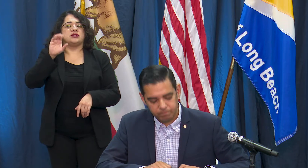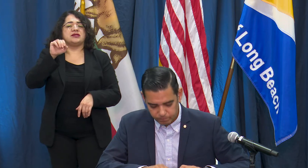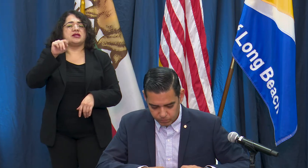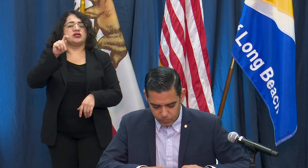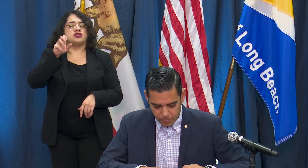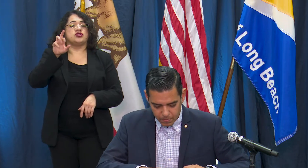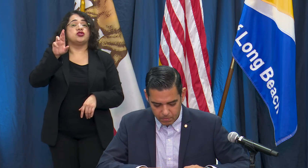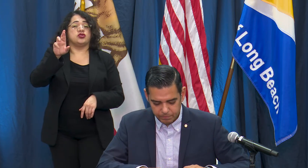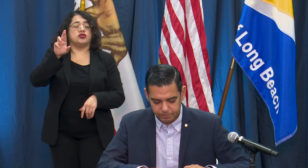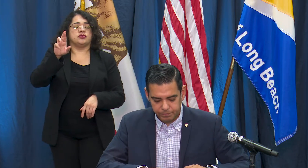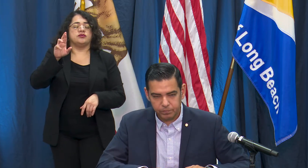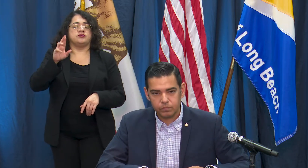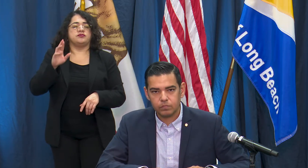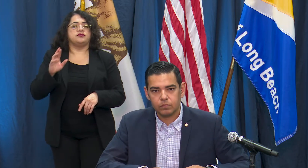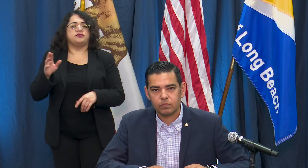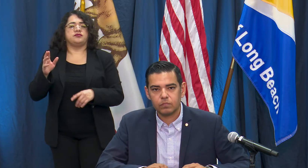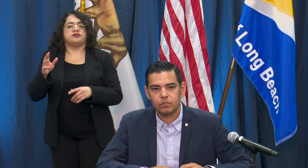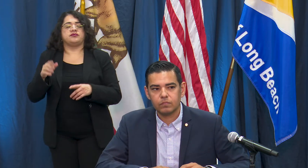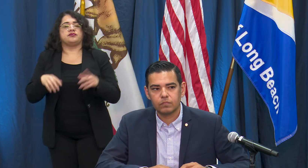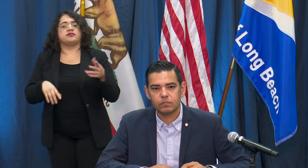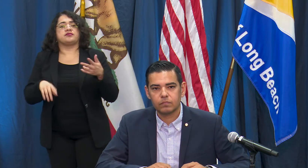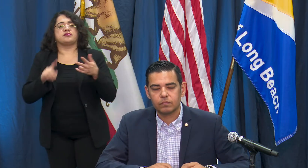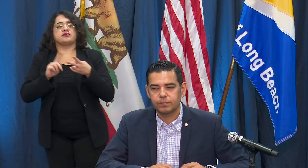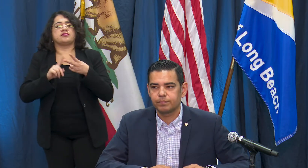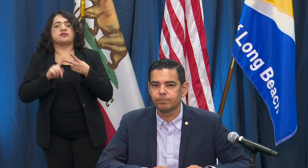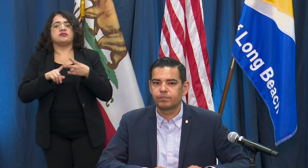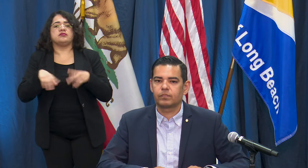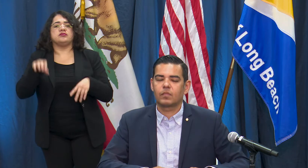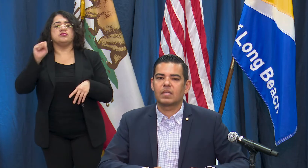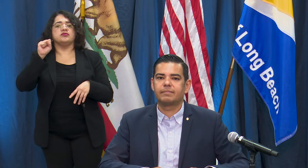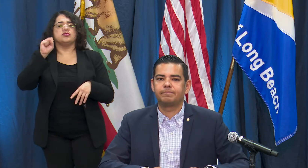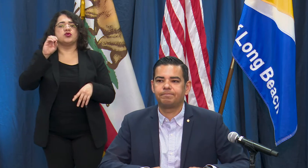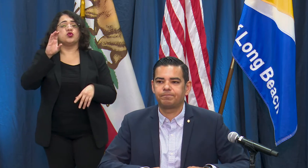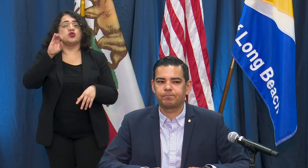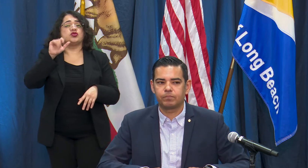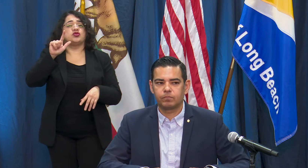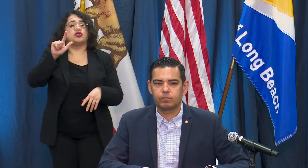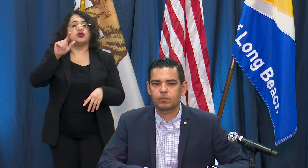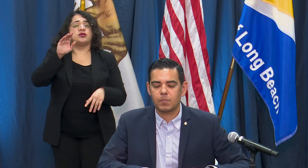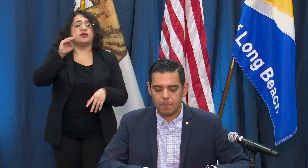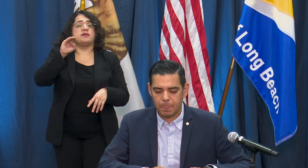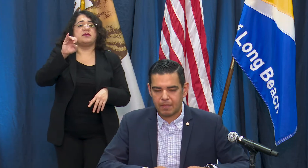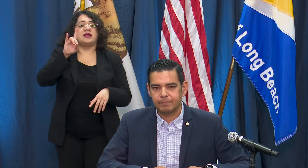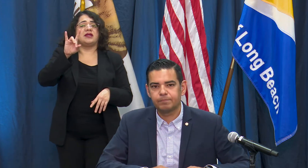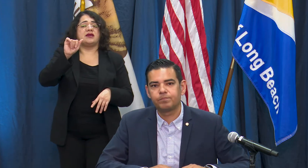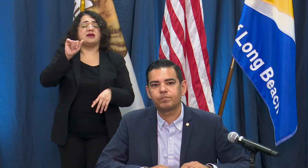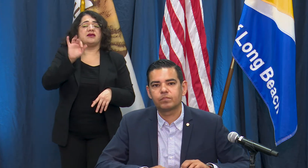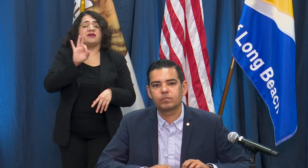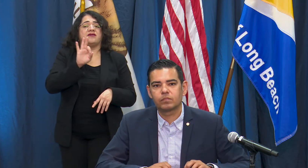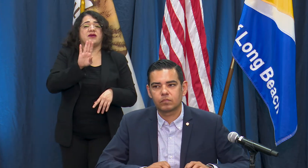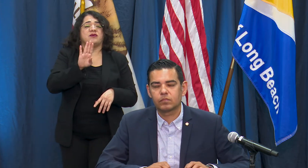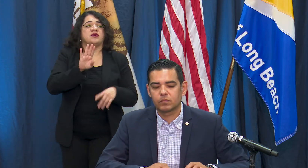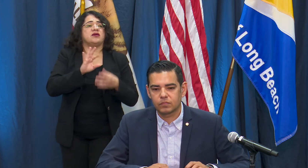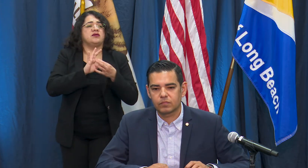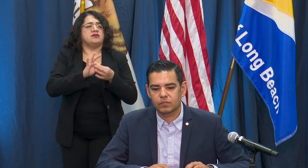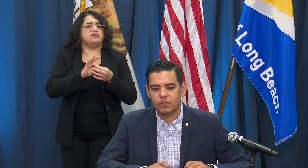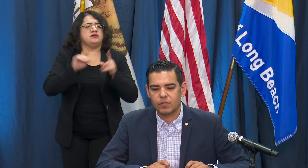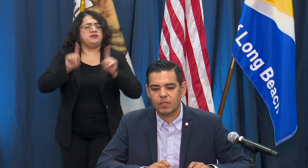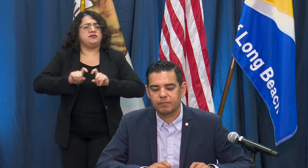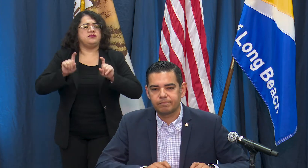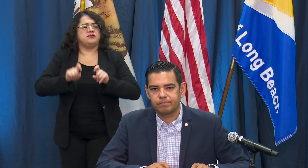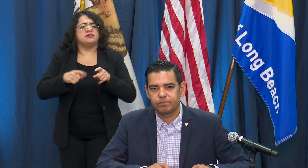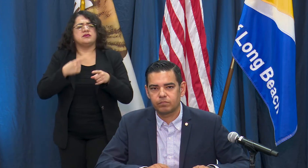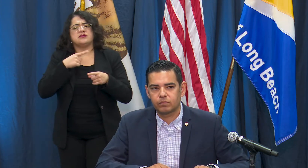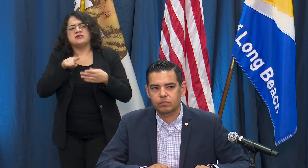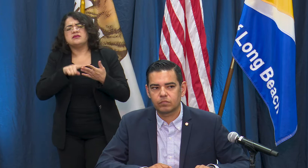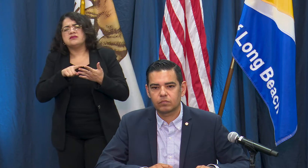moving forward, I've got some questions here from social media on Facebook, and I would say a lot of these questions relate to testing. And one of the questions